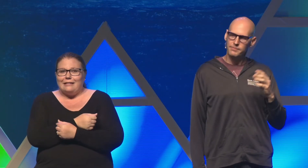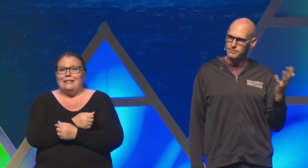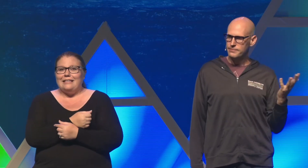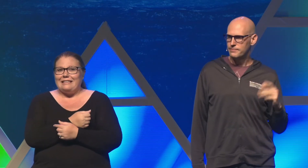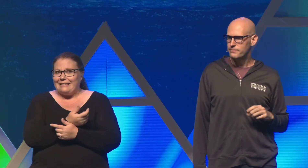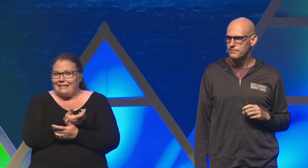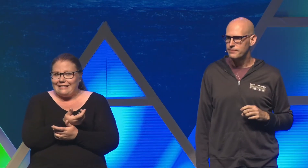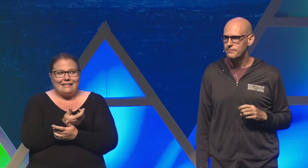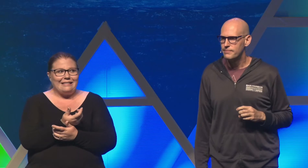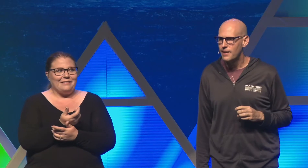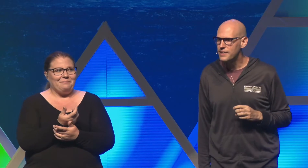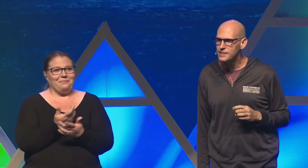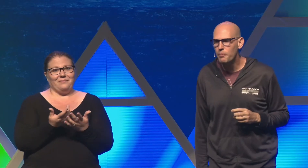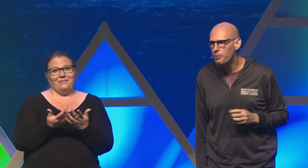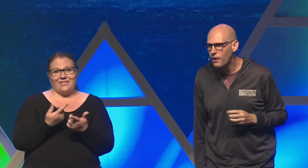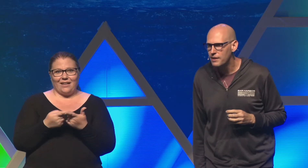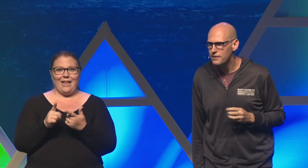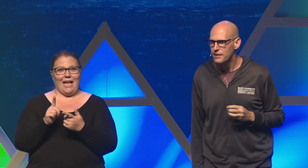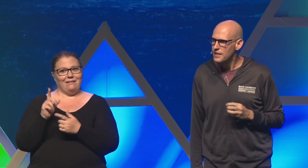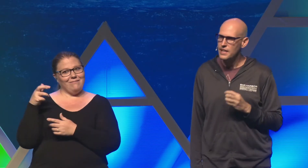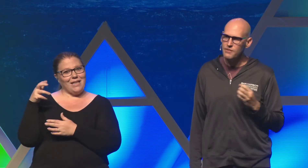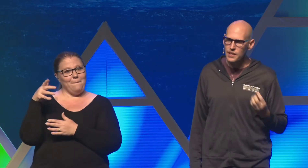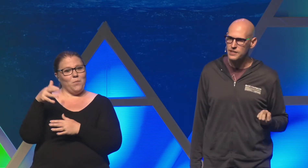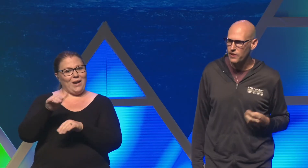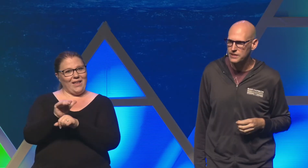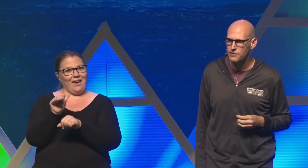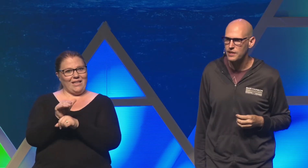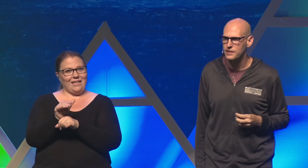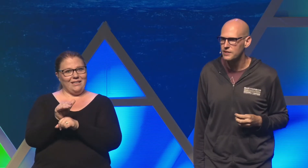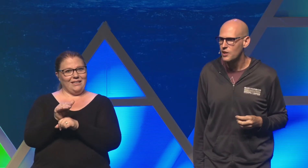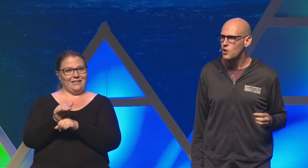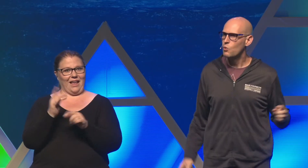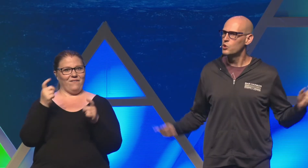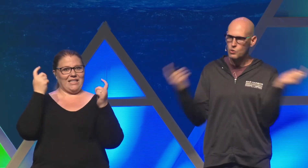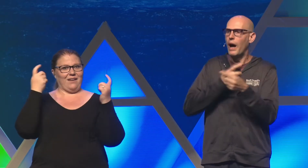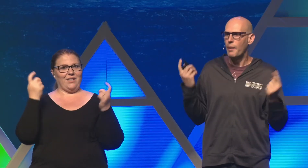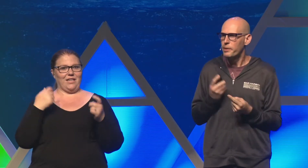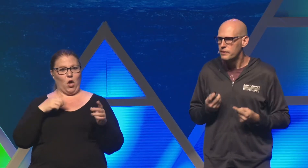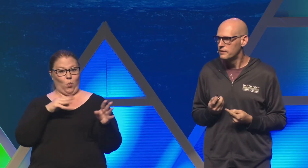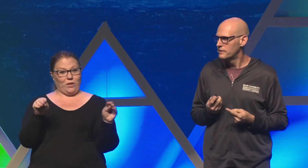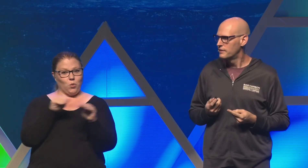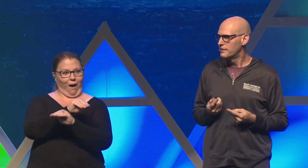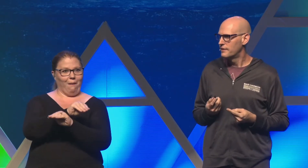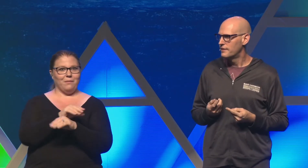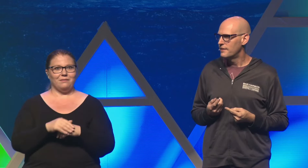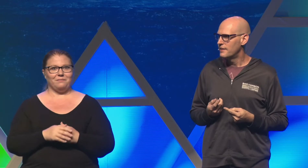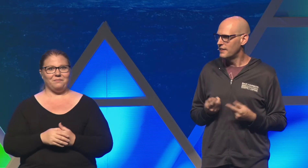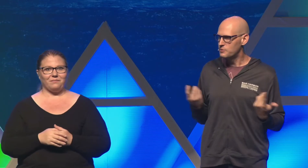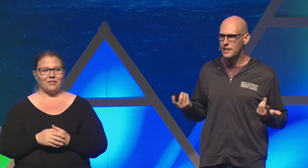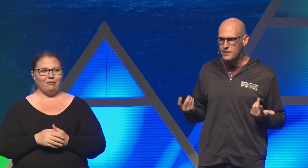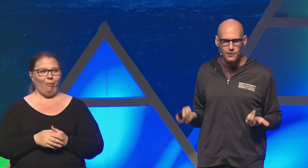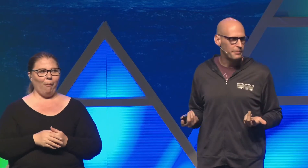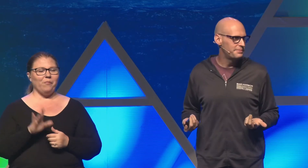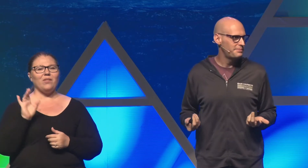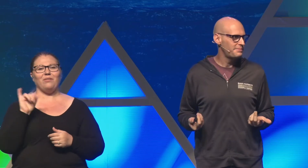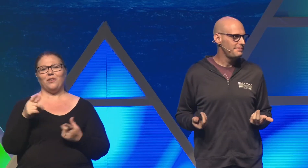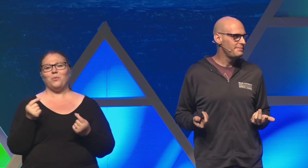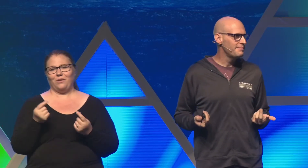And at some point in the evening's festivities, we'll swap. And that's what they